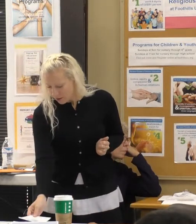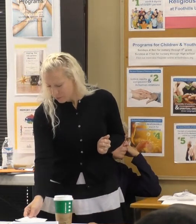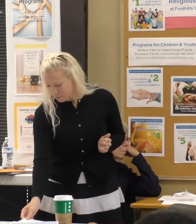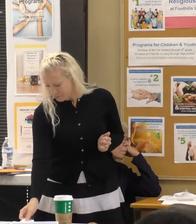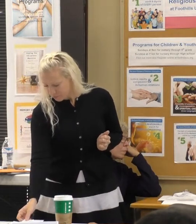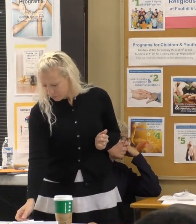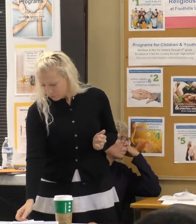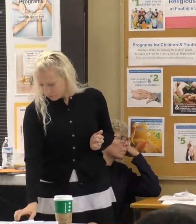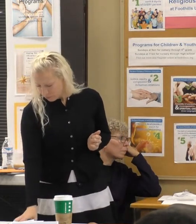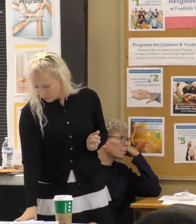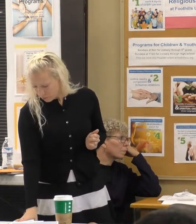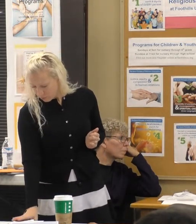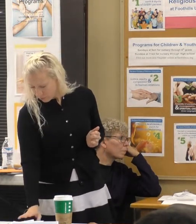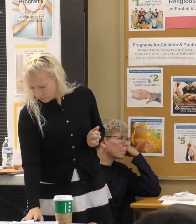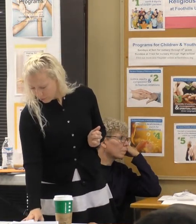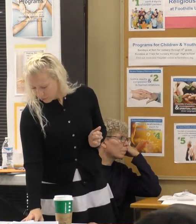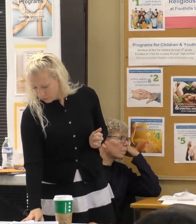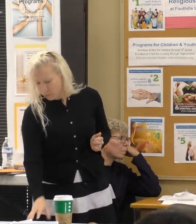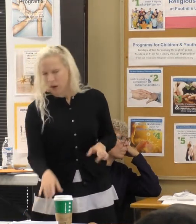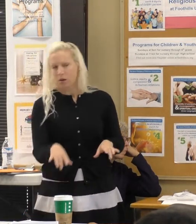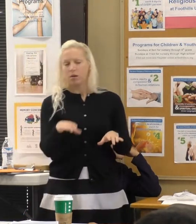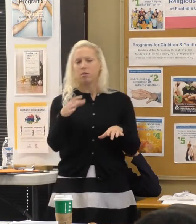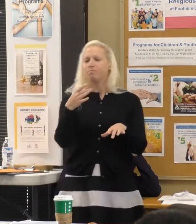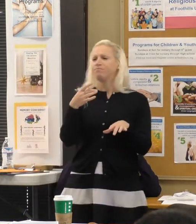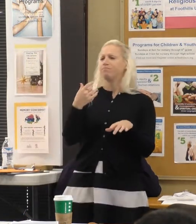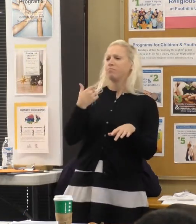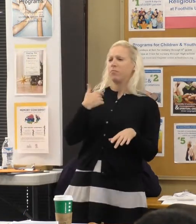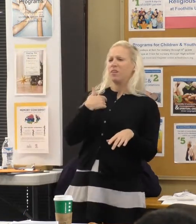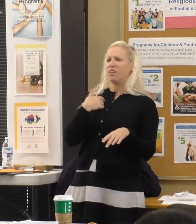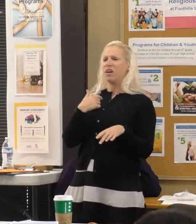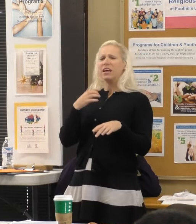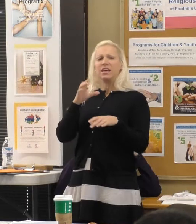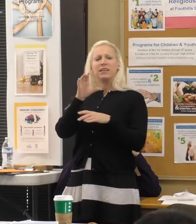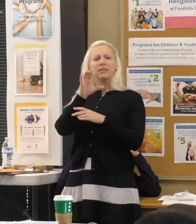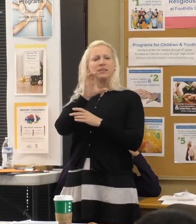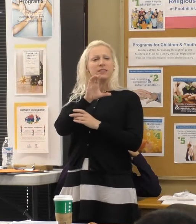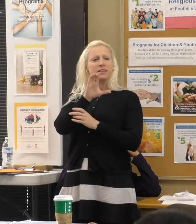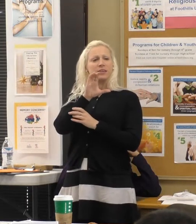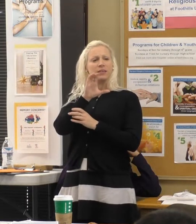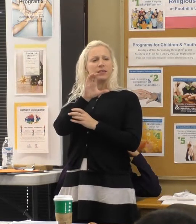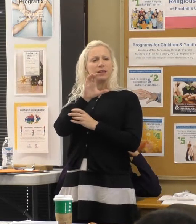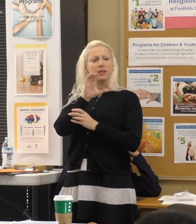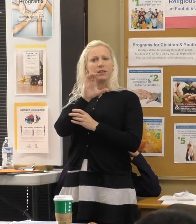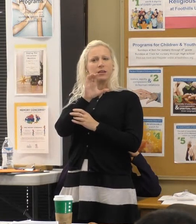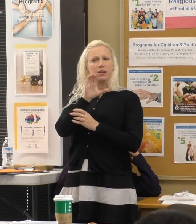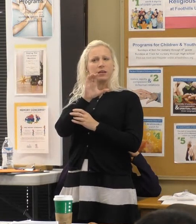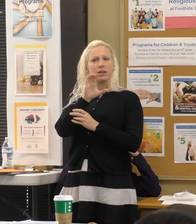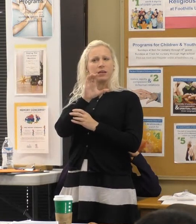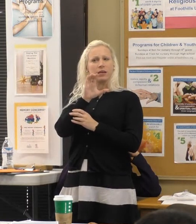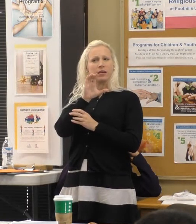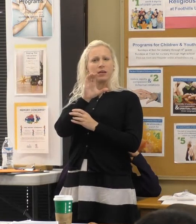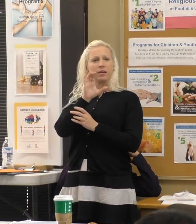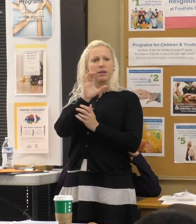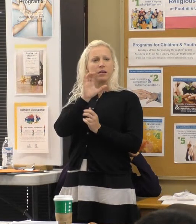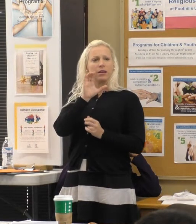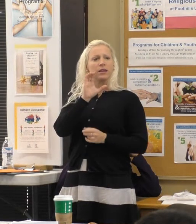But please understand that they may be also interpreting for kids in school, which is another type of certification